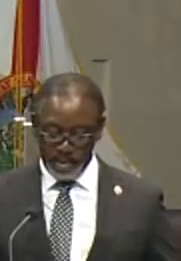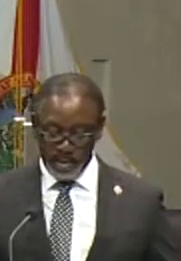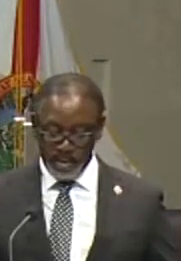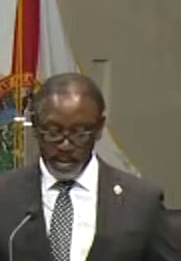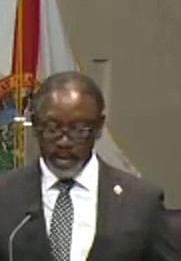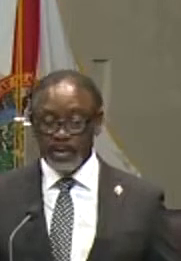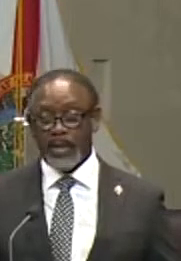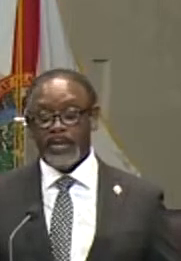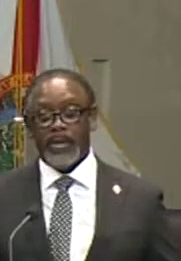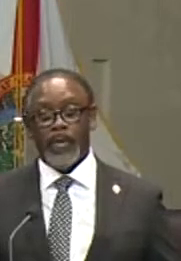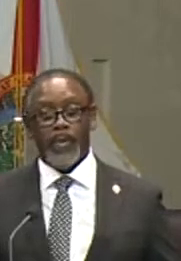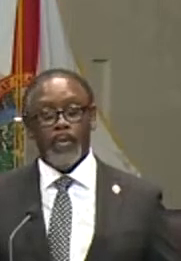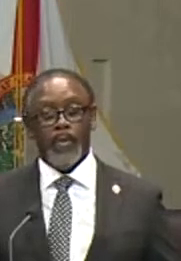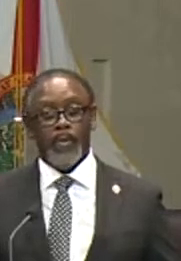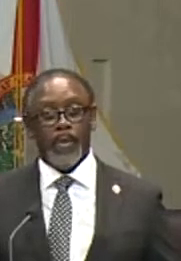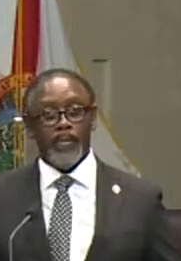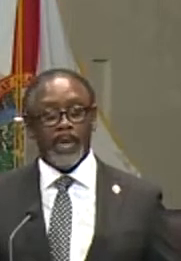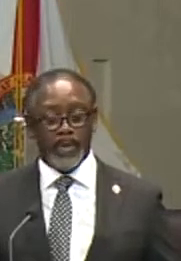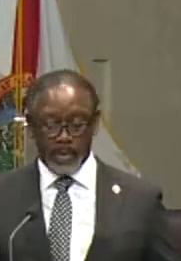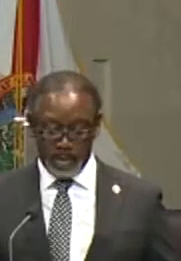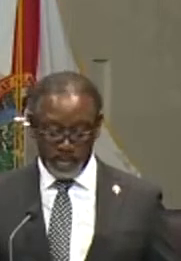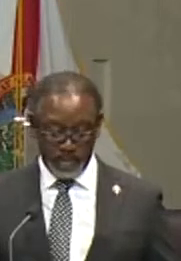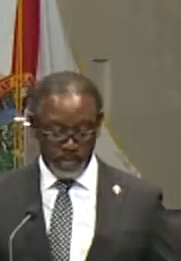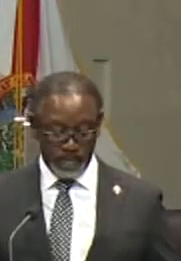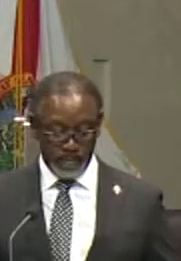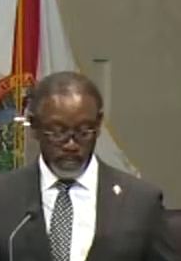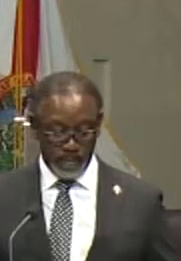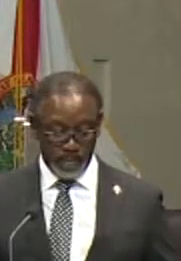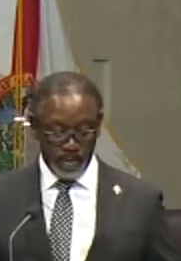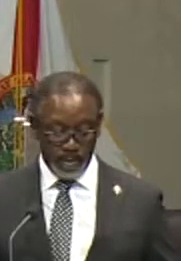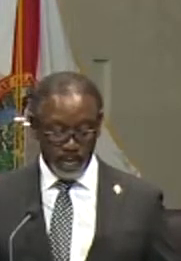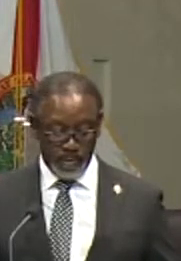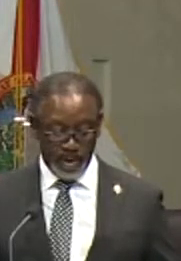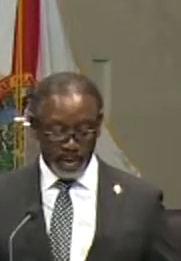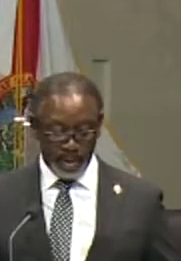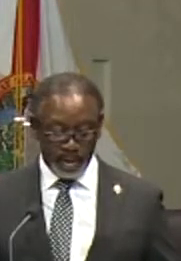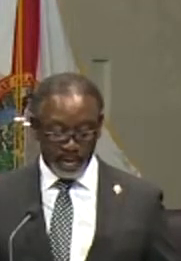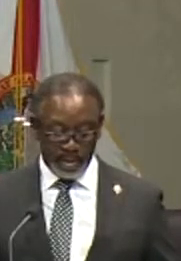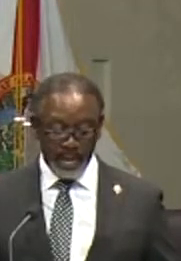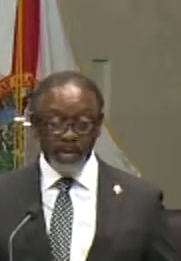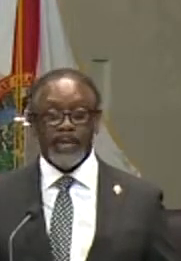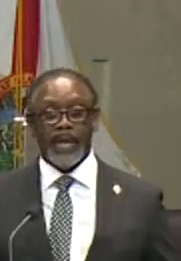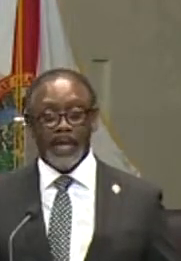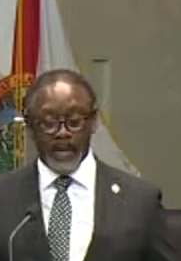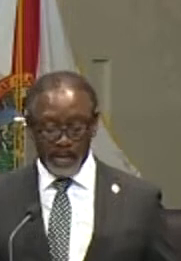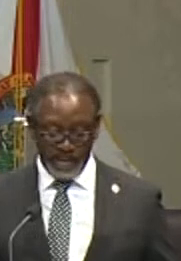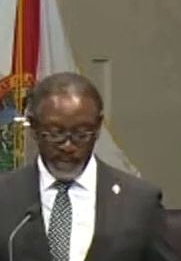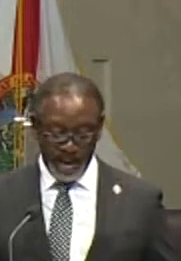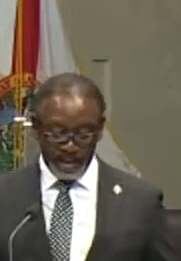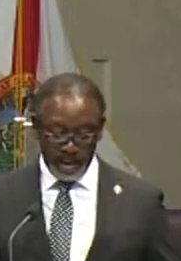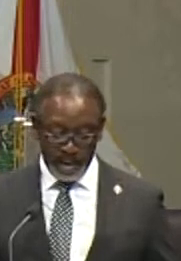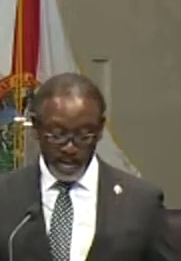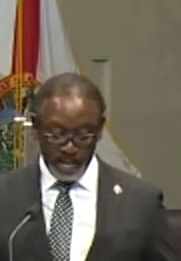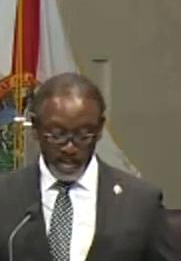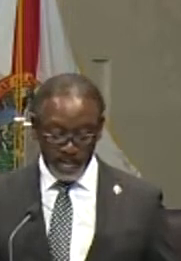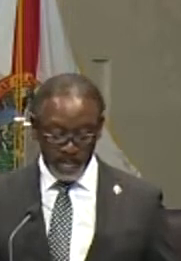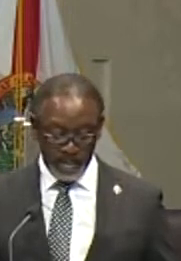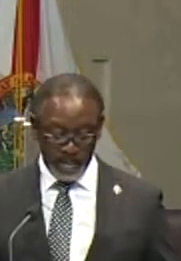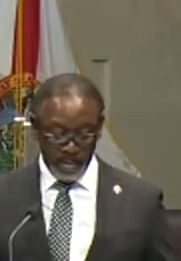was just 1 month ago. Residents are still getting